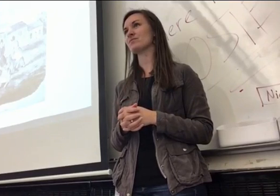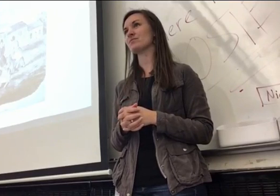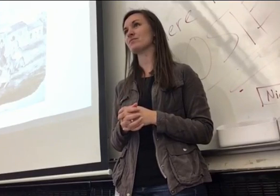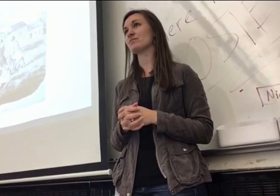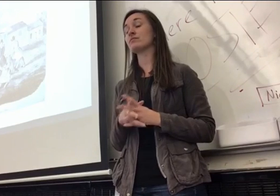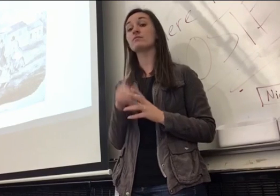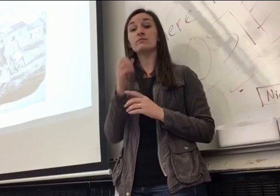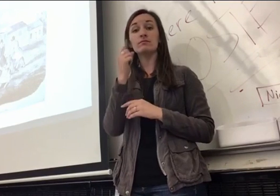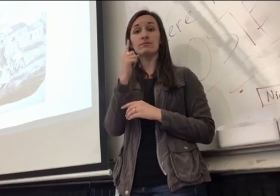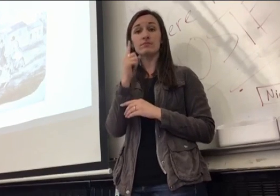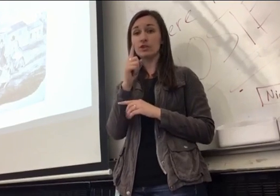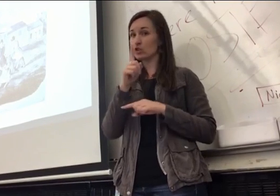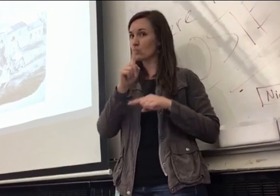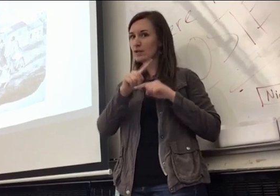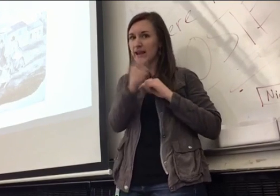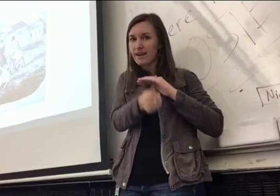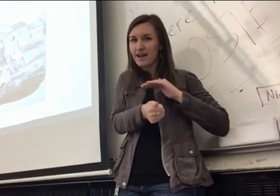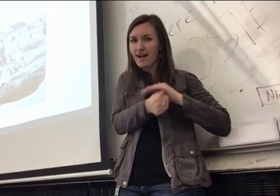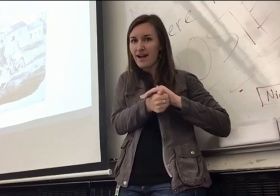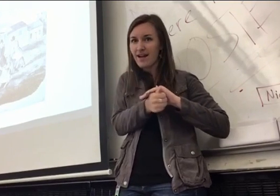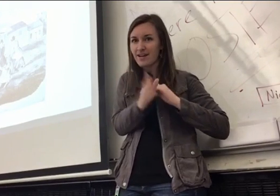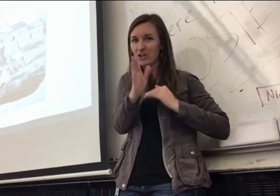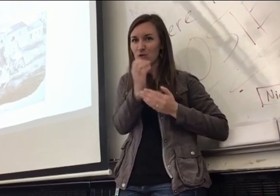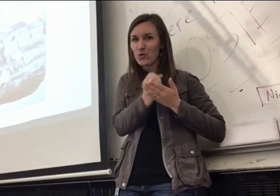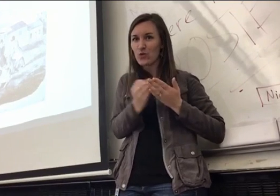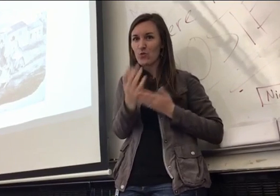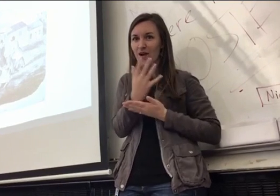Also, no hiding wealth.